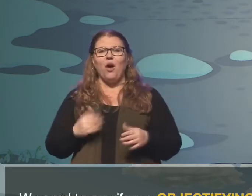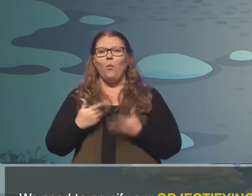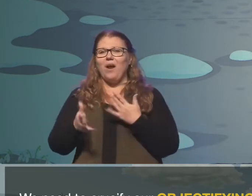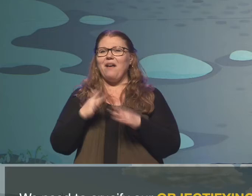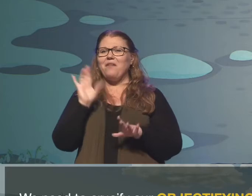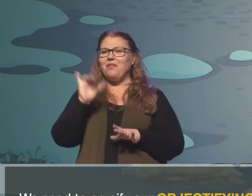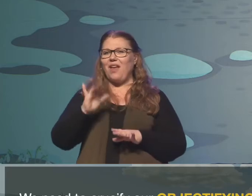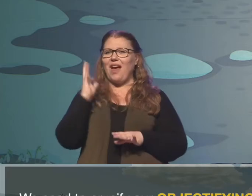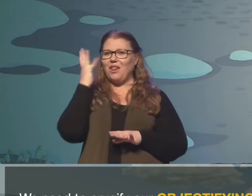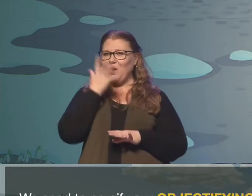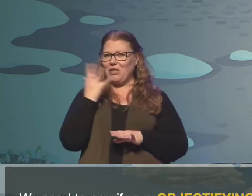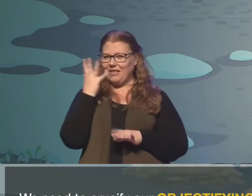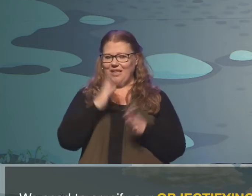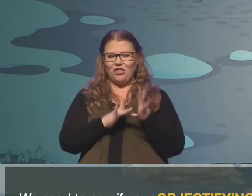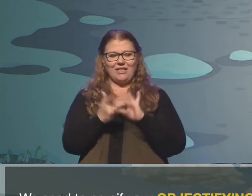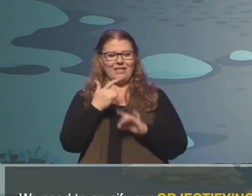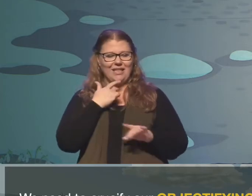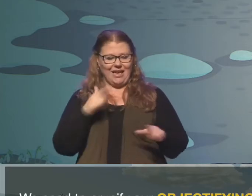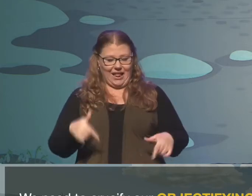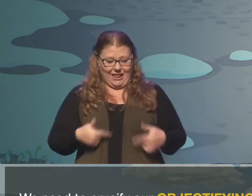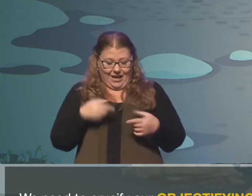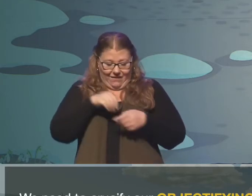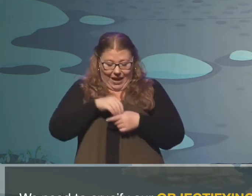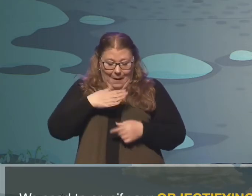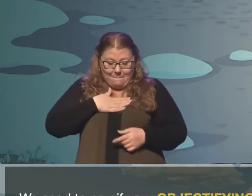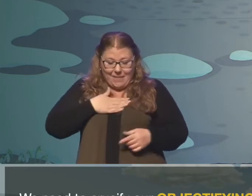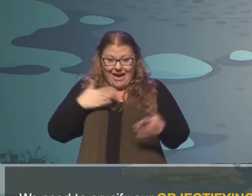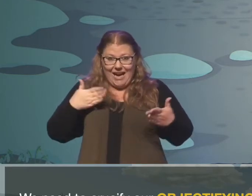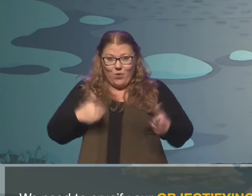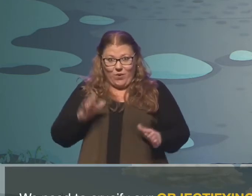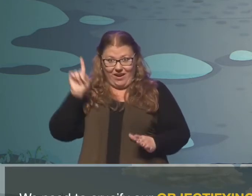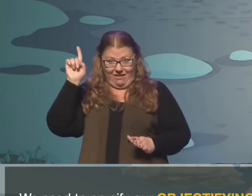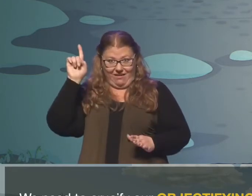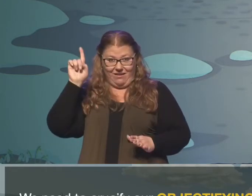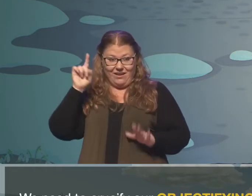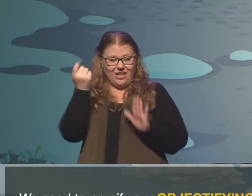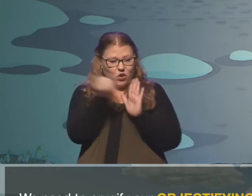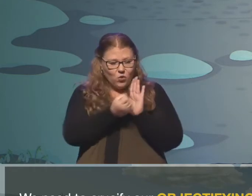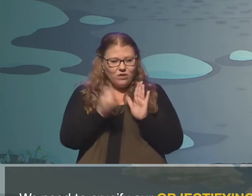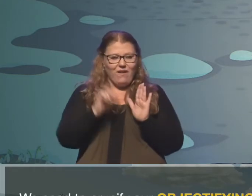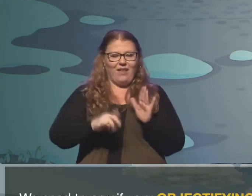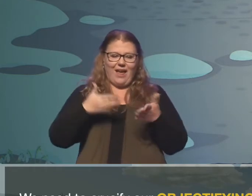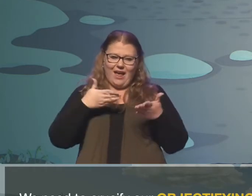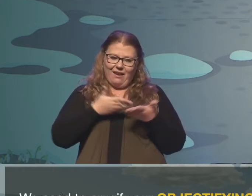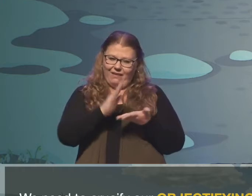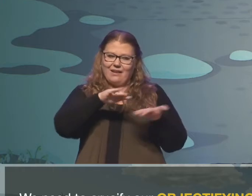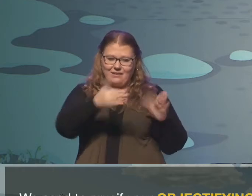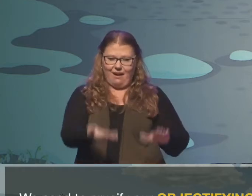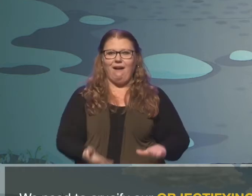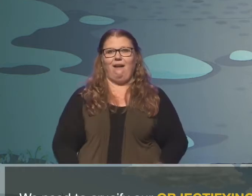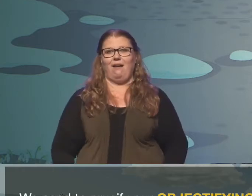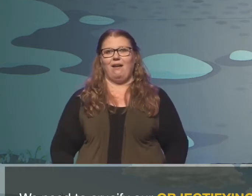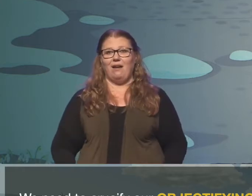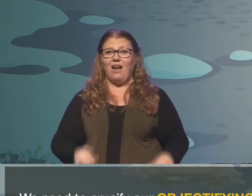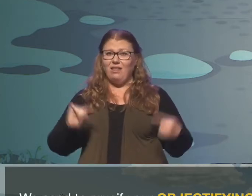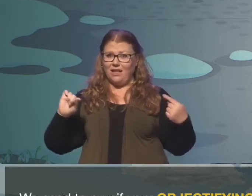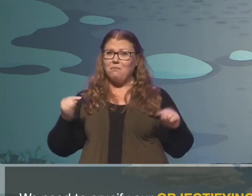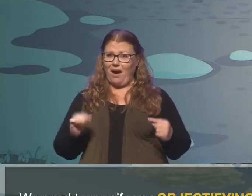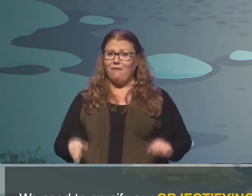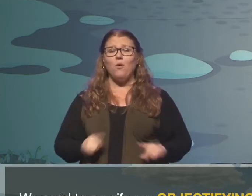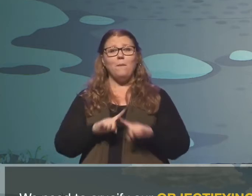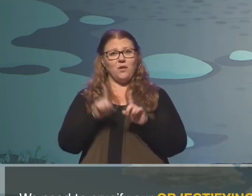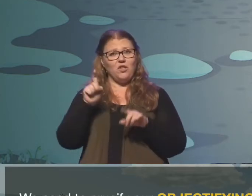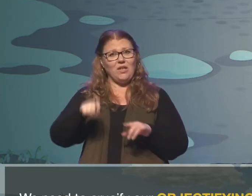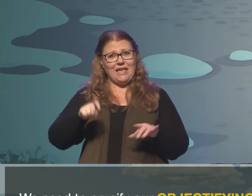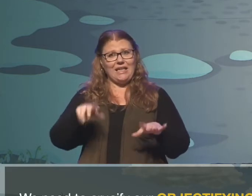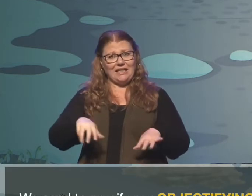Jesus is saying to live in me, to live in my way is to crucify that, is to let it die. And it's painful, but you got to